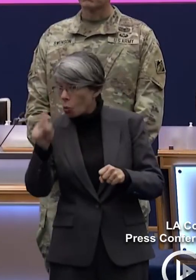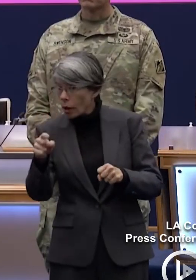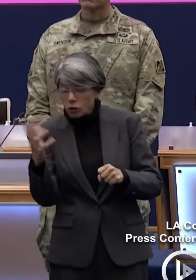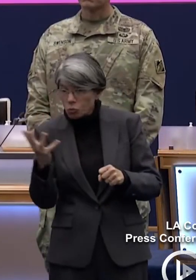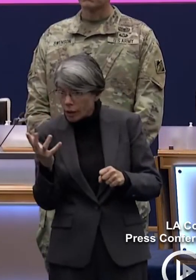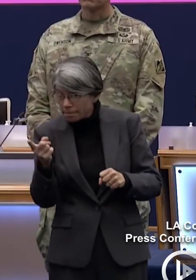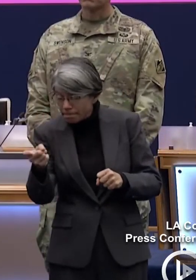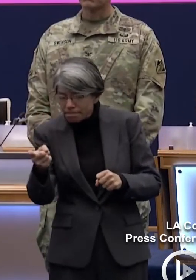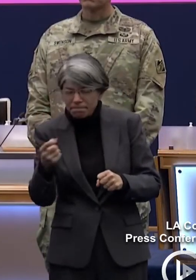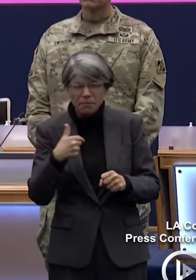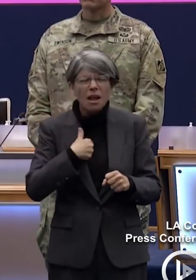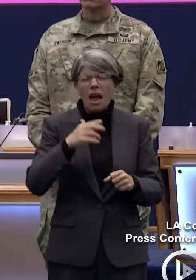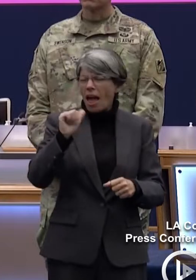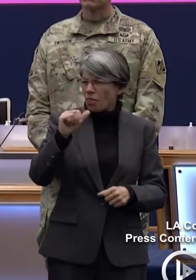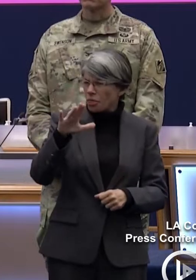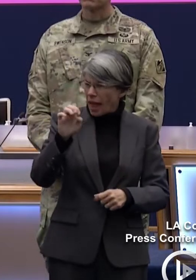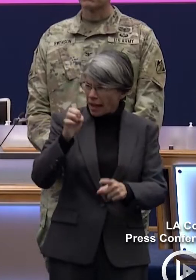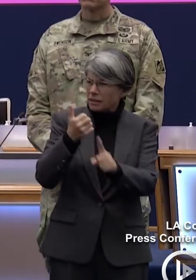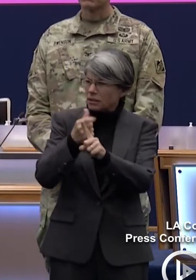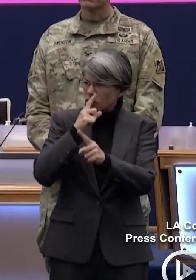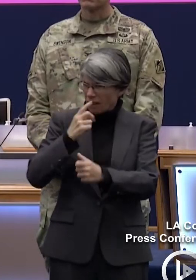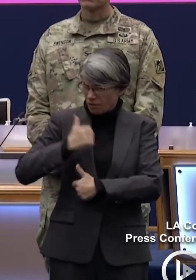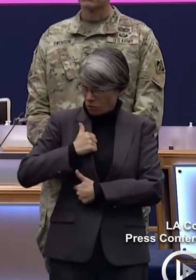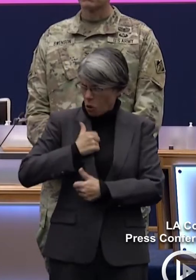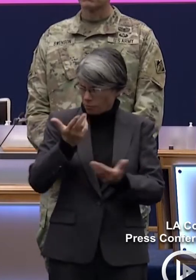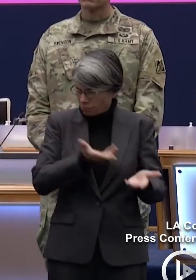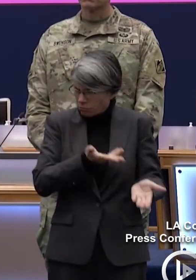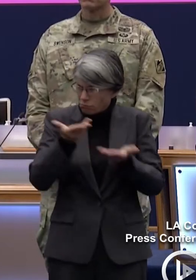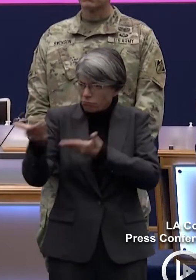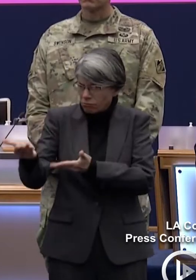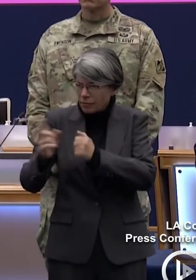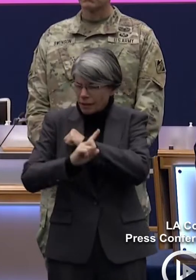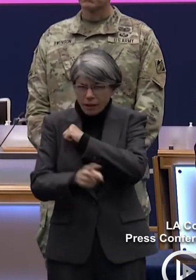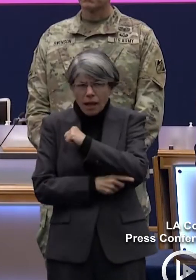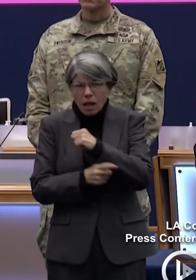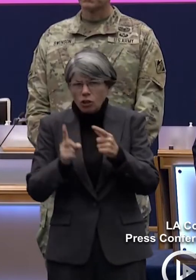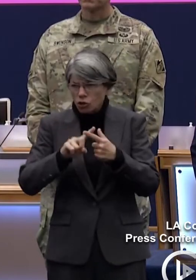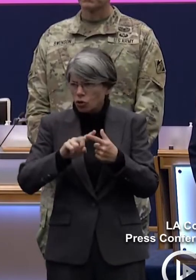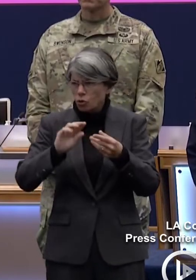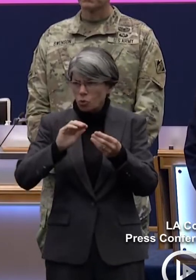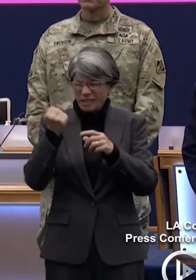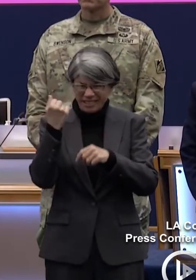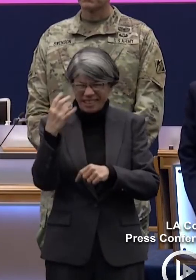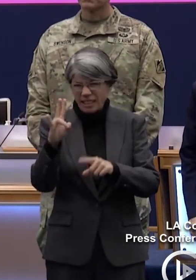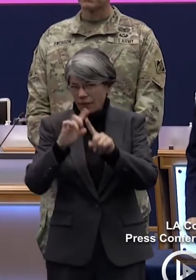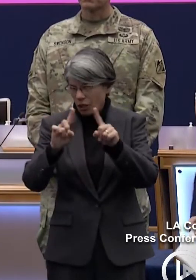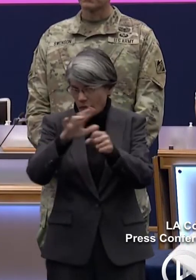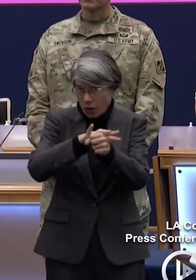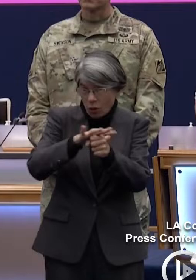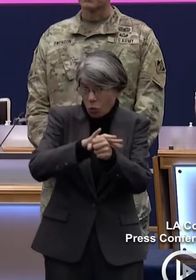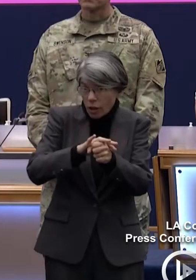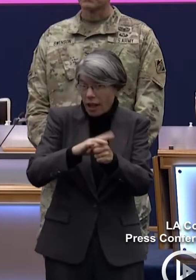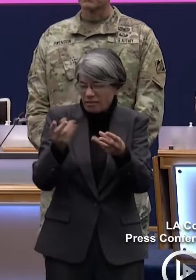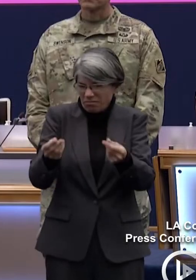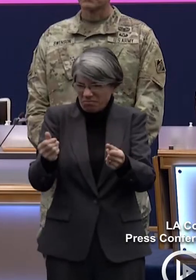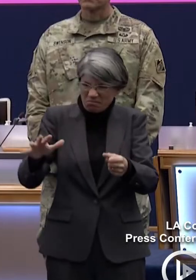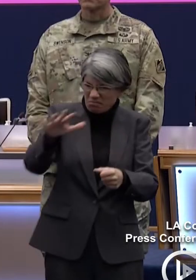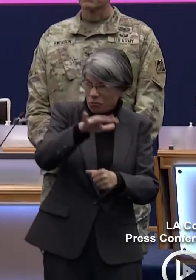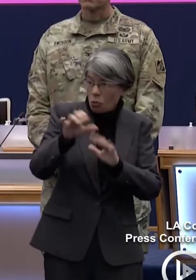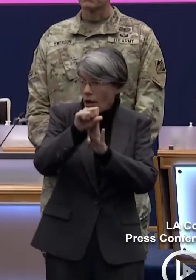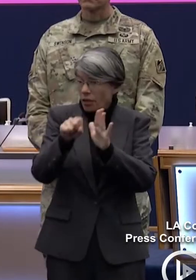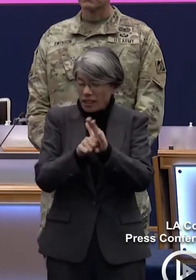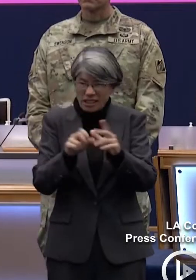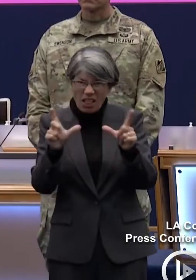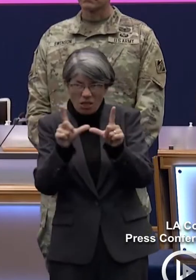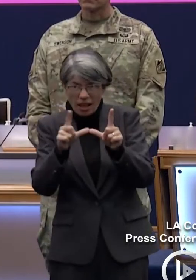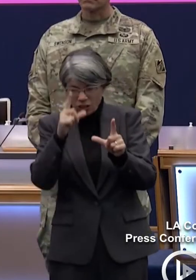the Army Corps of Engineers is taking debris to, the number that sticks in my head is 17 different locations or landfills across the state that are